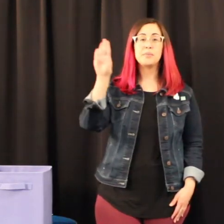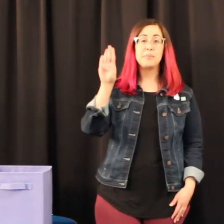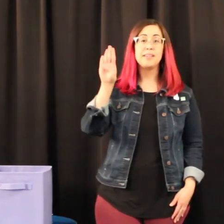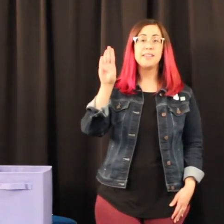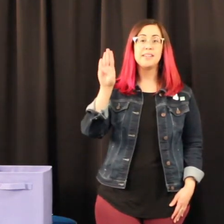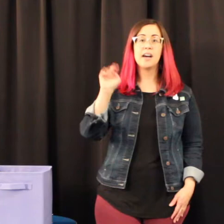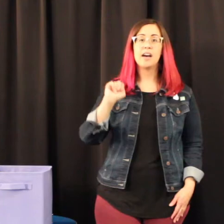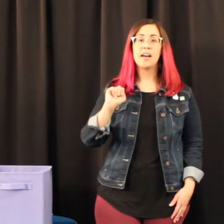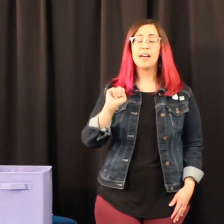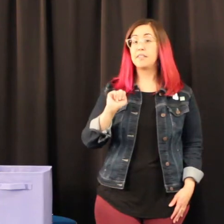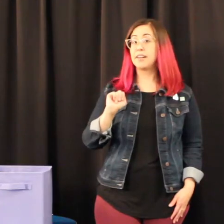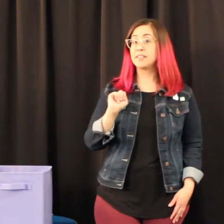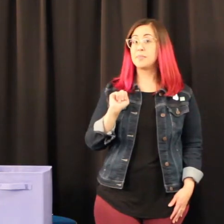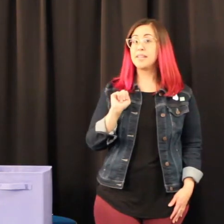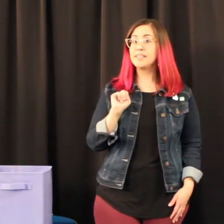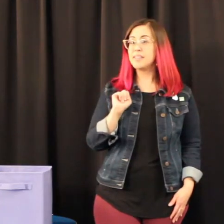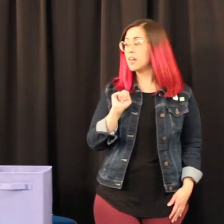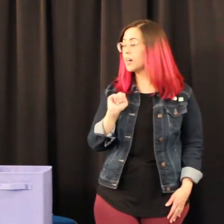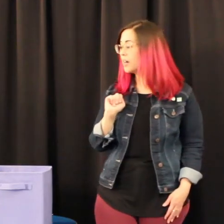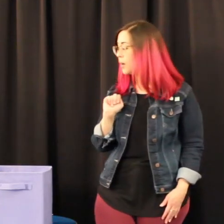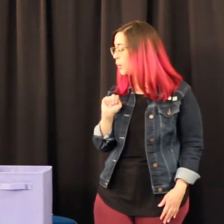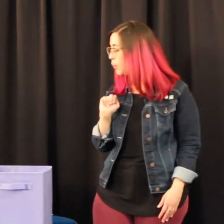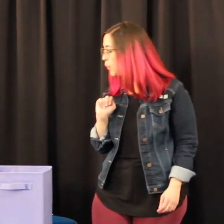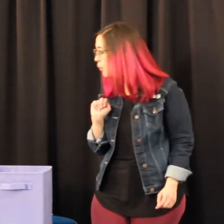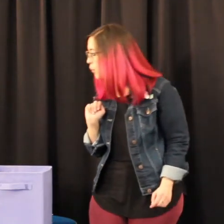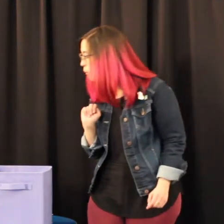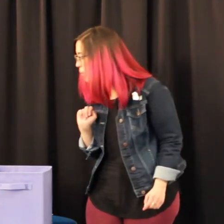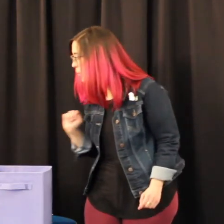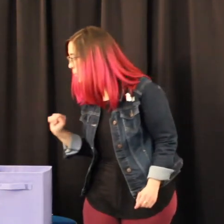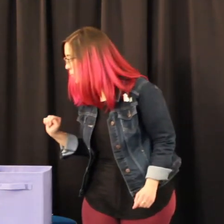B? And I've got some things here.